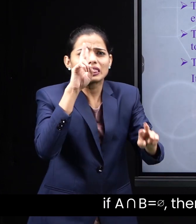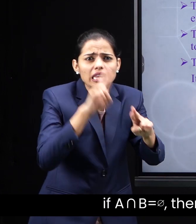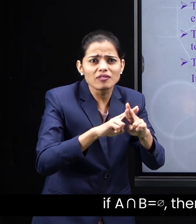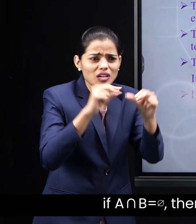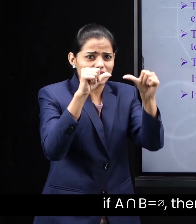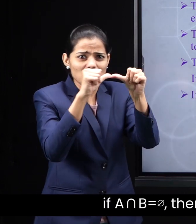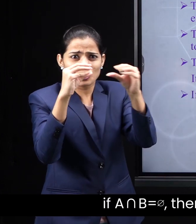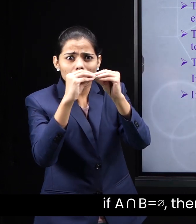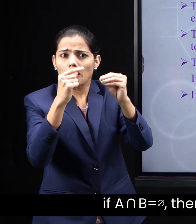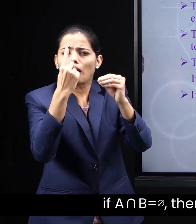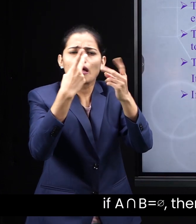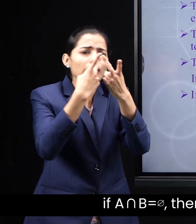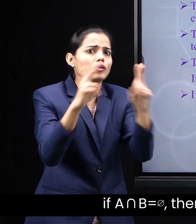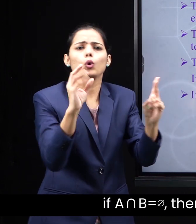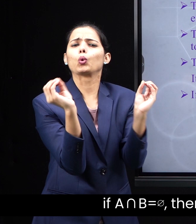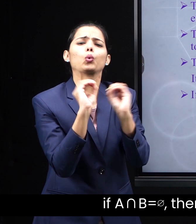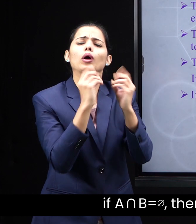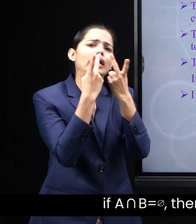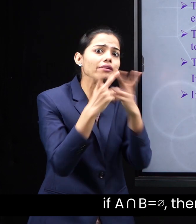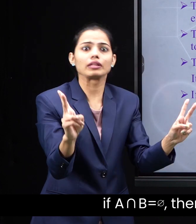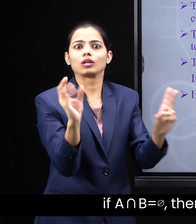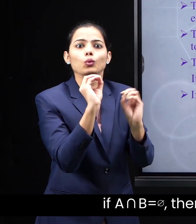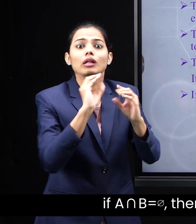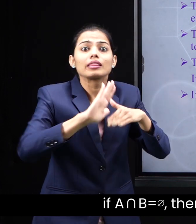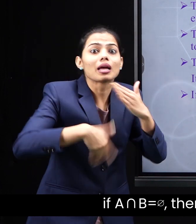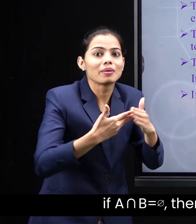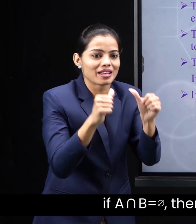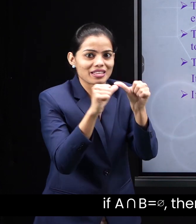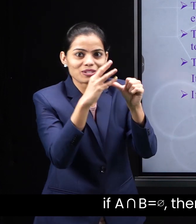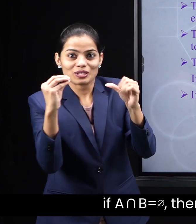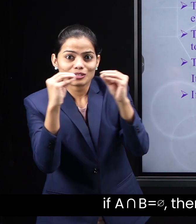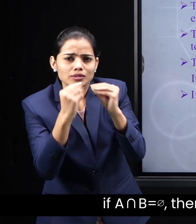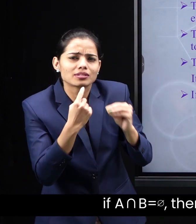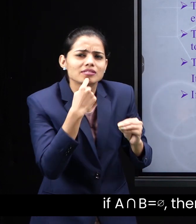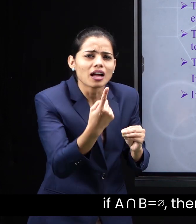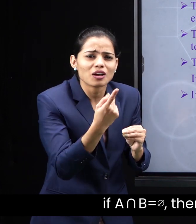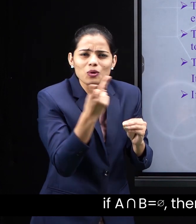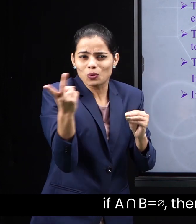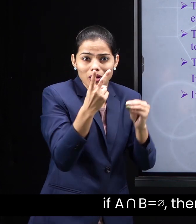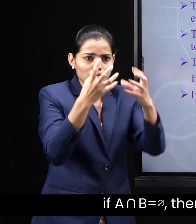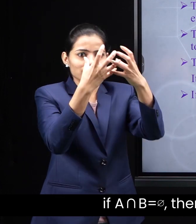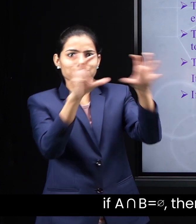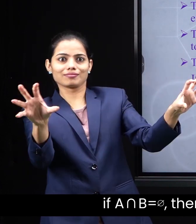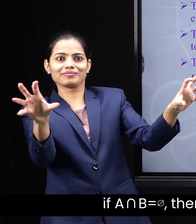If A intersection B is equal to empty set, then A and B are said to be disjoint sets.